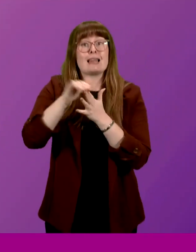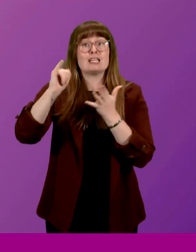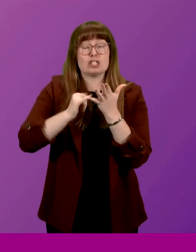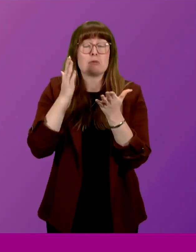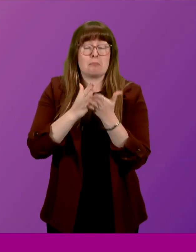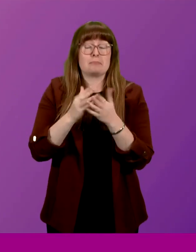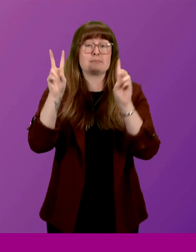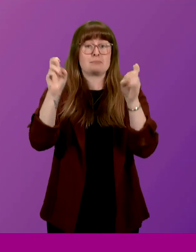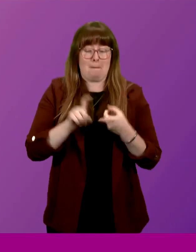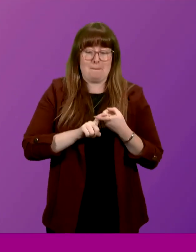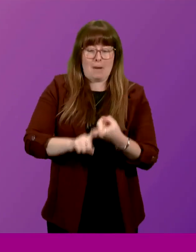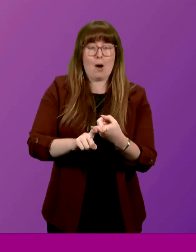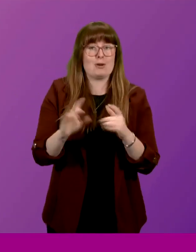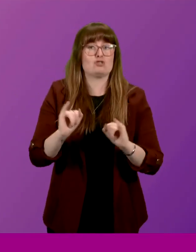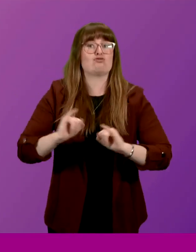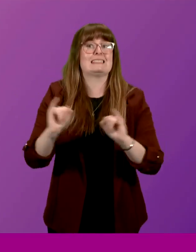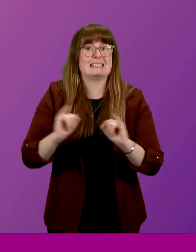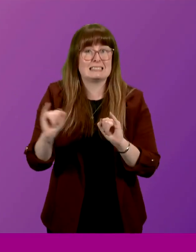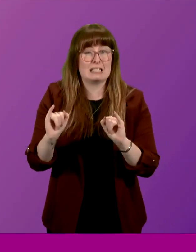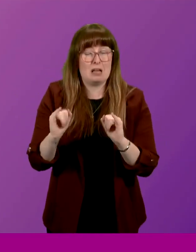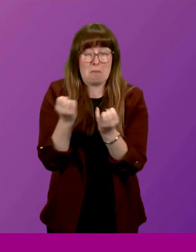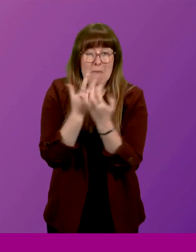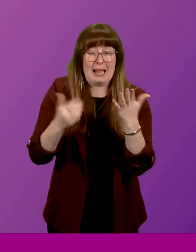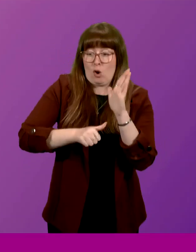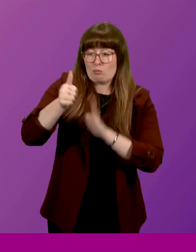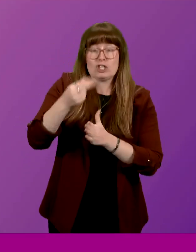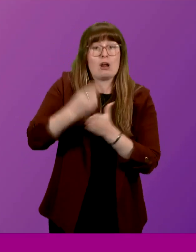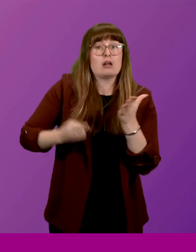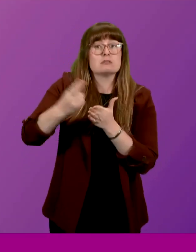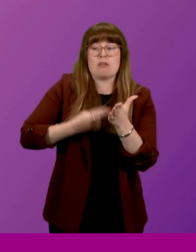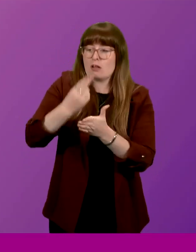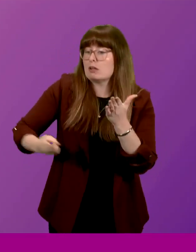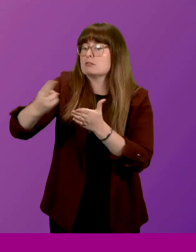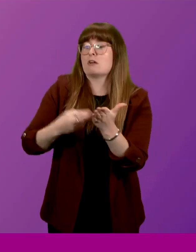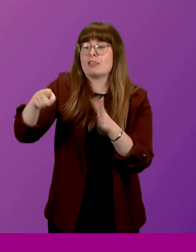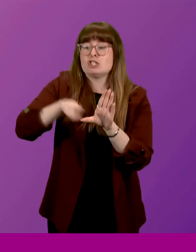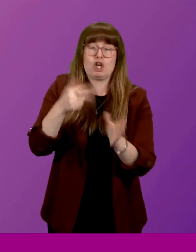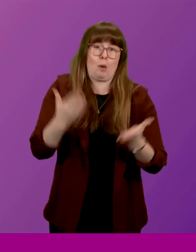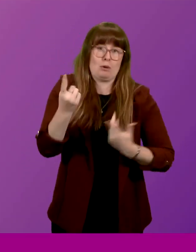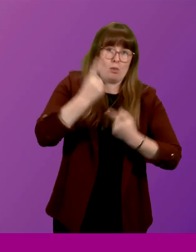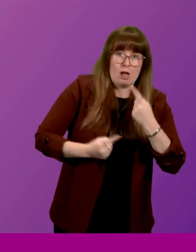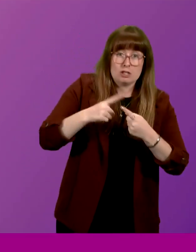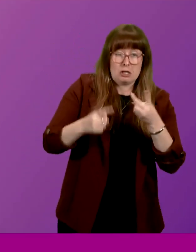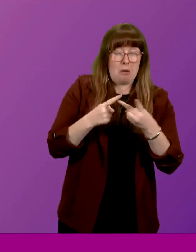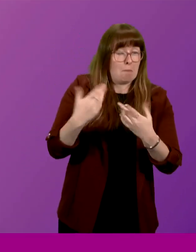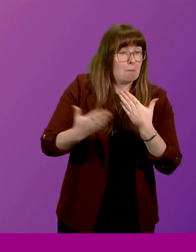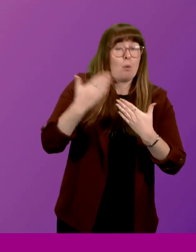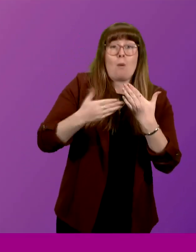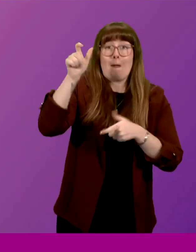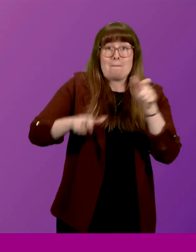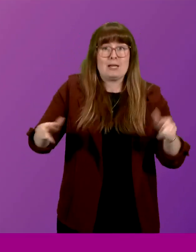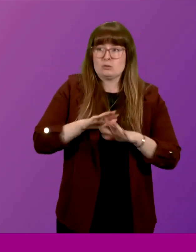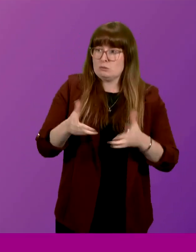permanent crisis. Hundreds more operations cancelled this year than last year. Thousands more patients facing